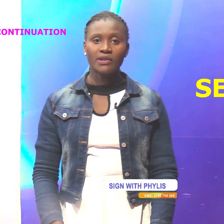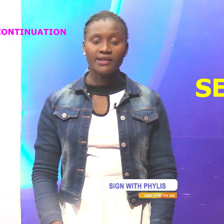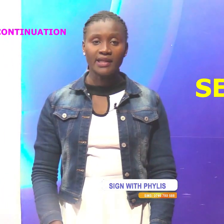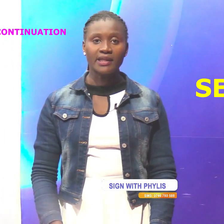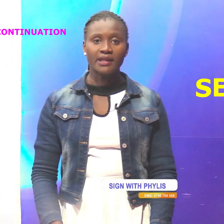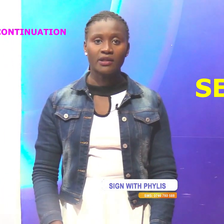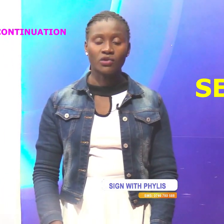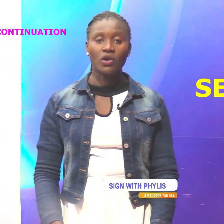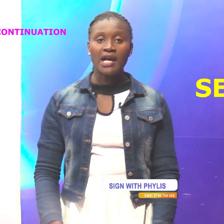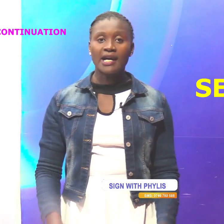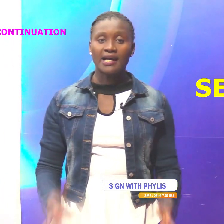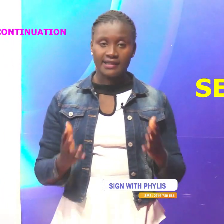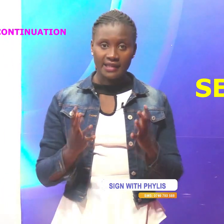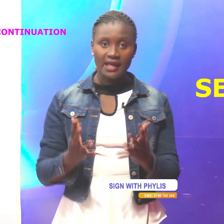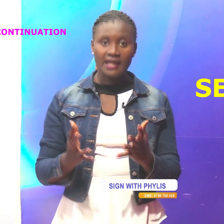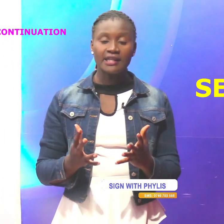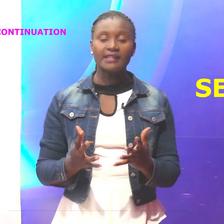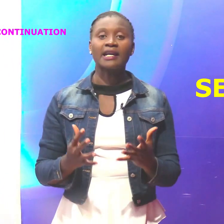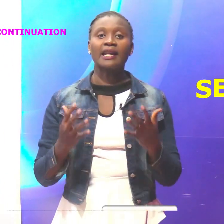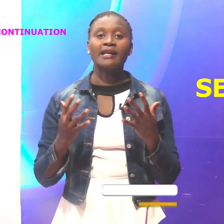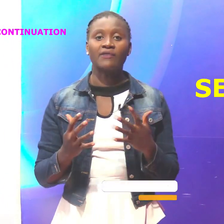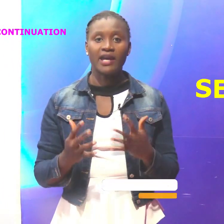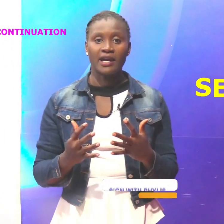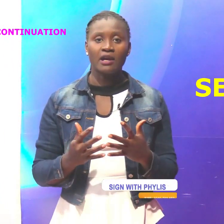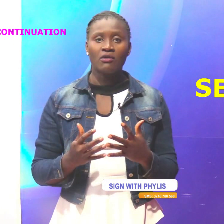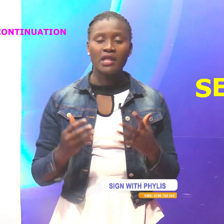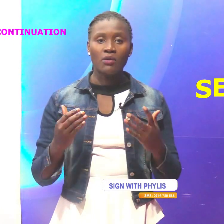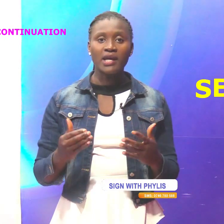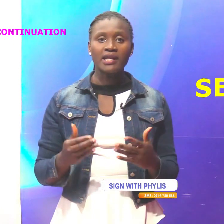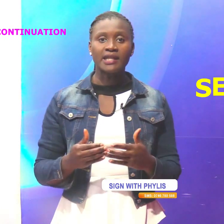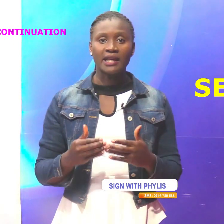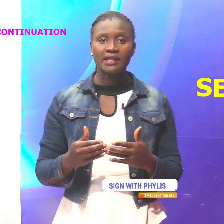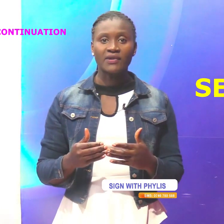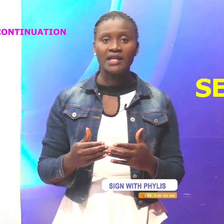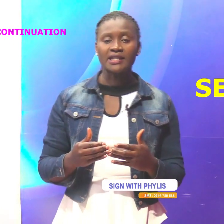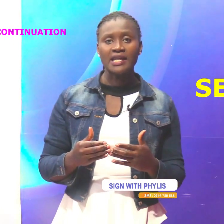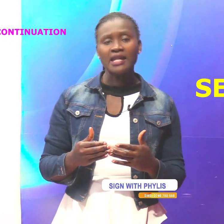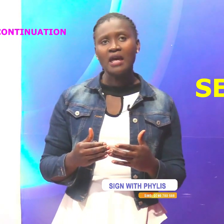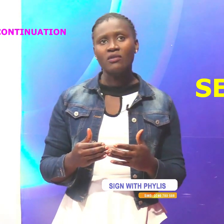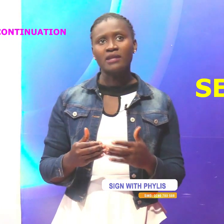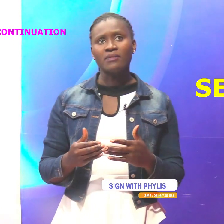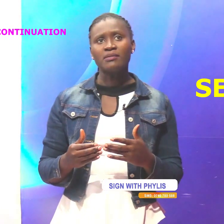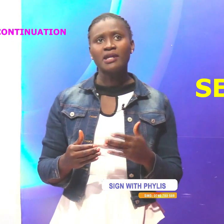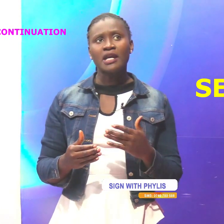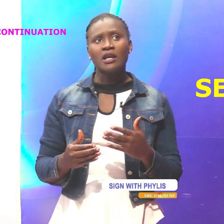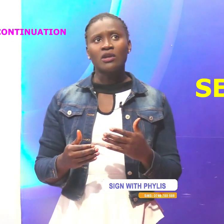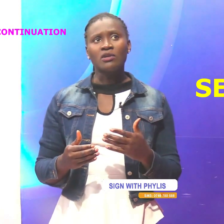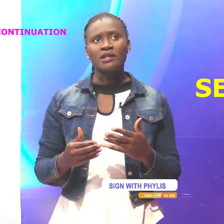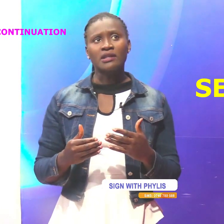C. So C is a classifier. When a word is a classifier, it is either you can maybe see